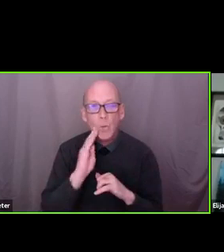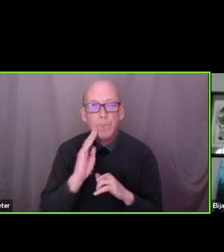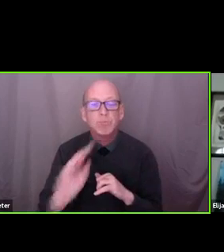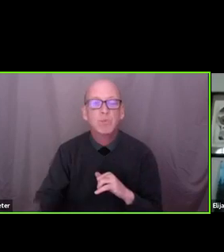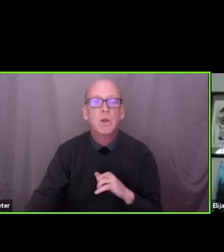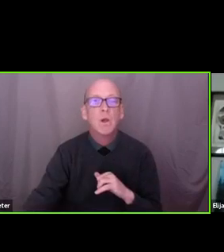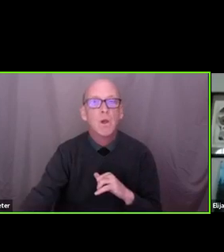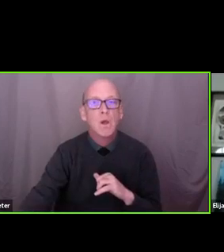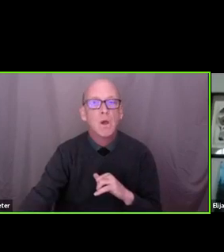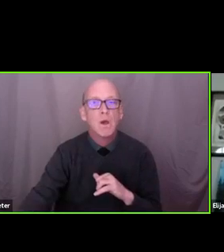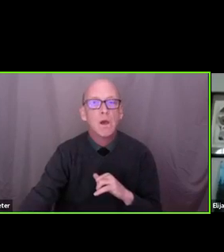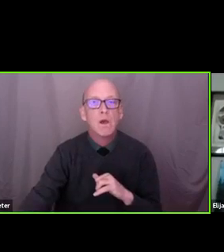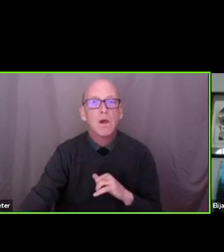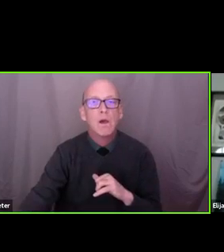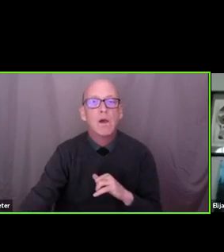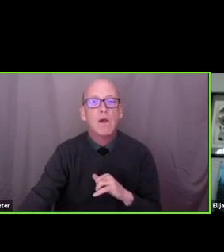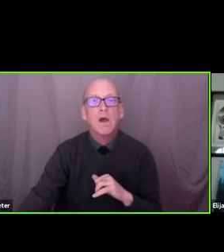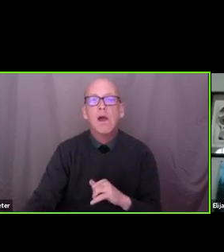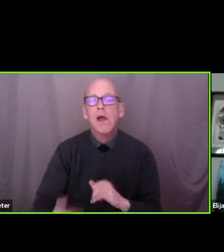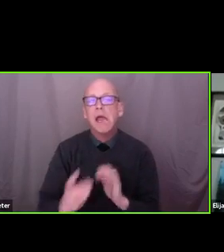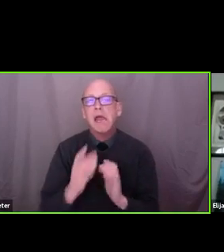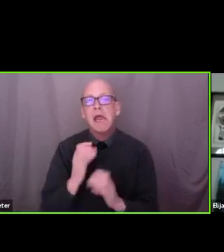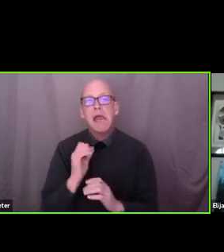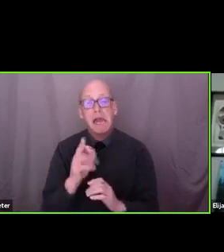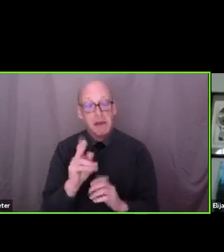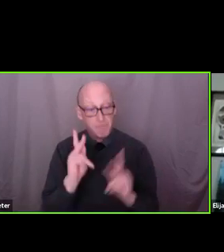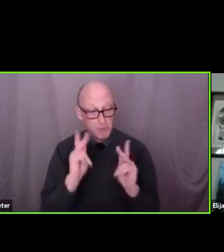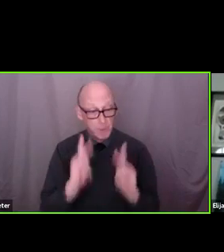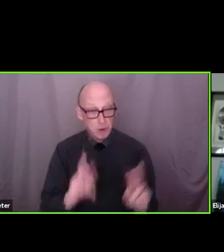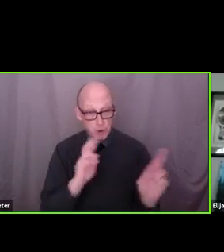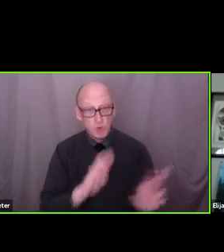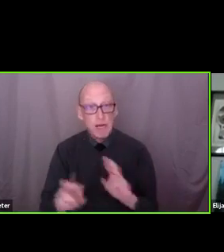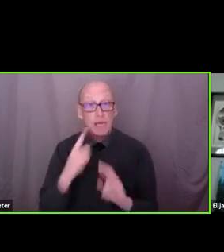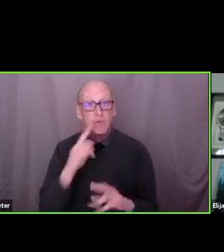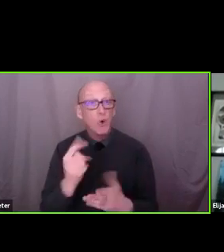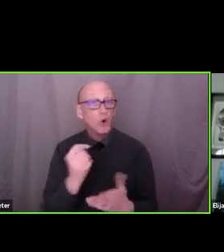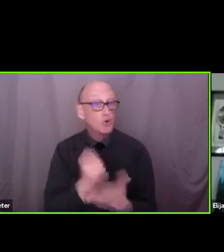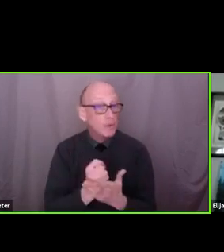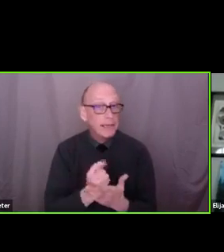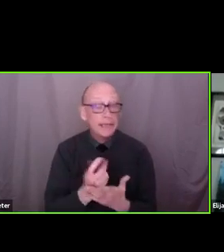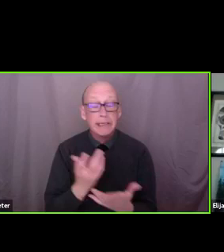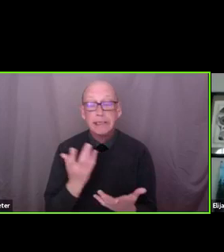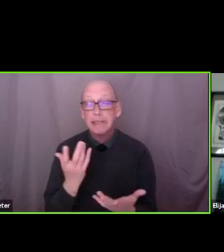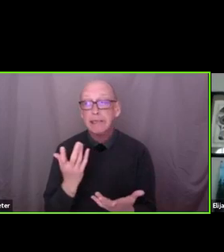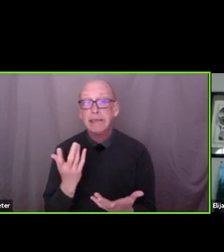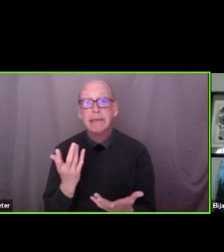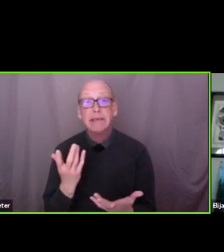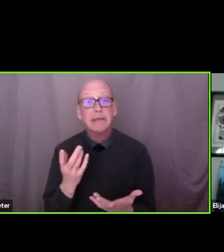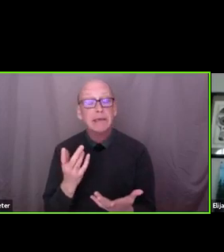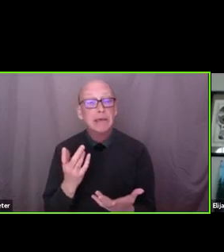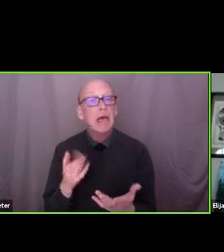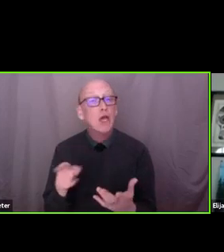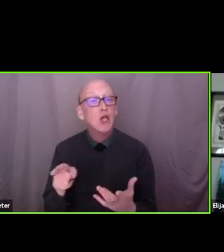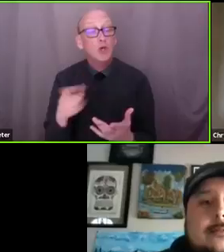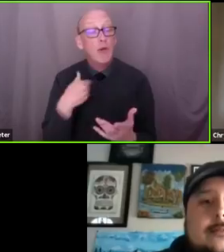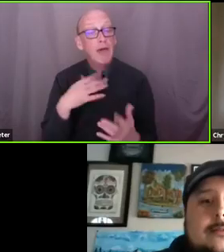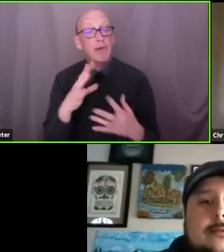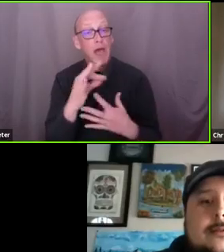want anybody to think that, someone, if they are ready for treatment, can't get treatment today. There are